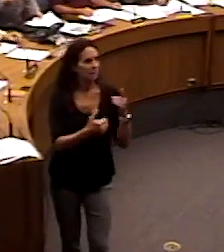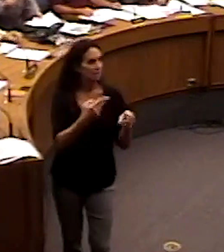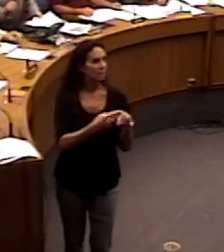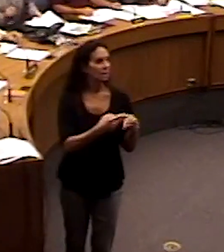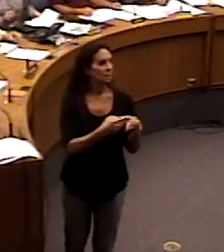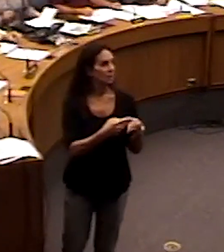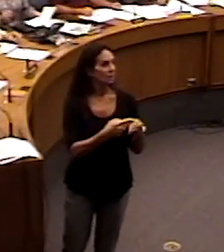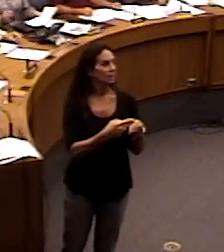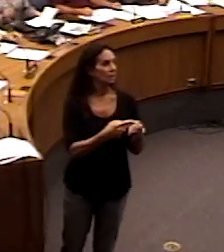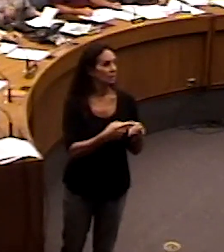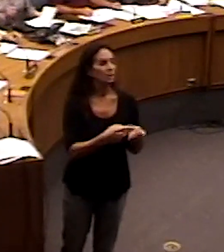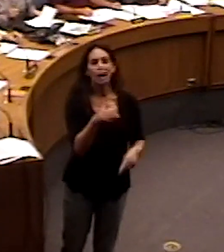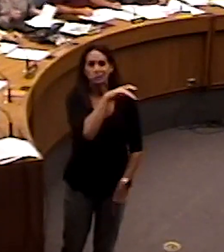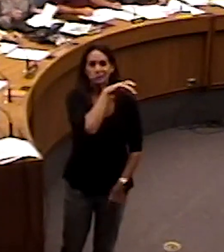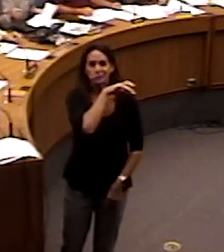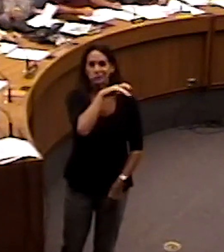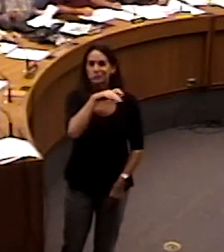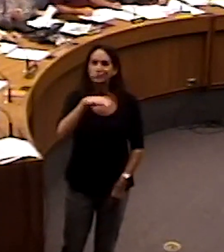it.